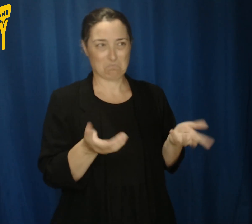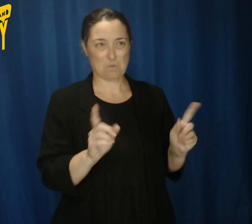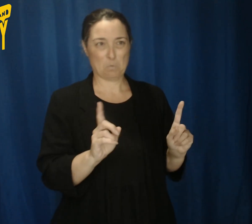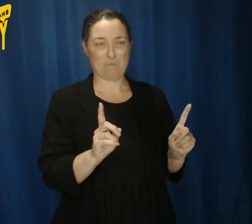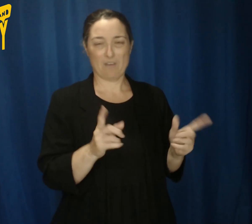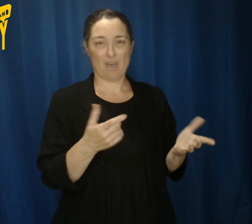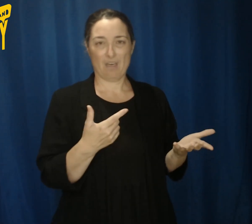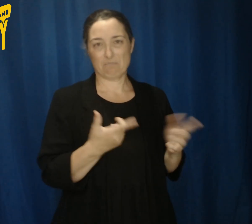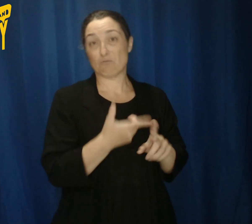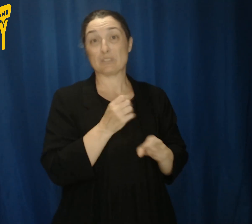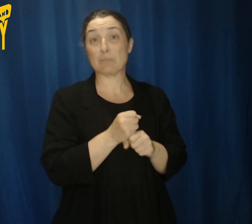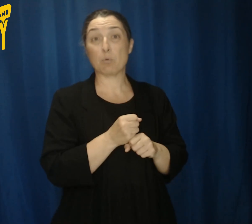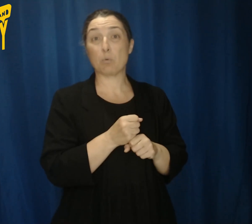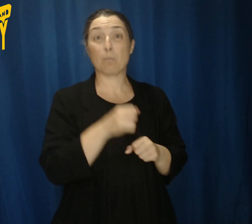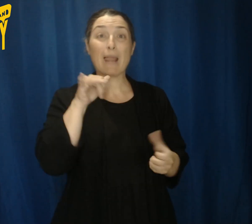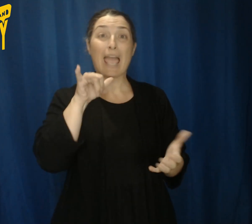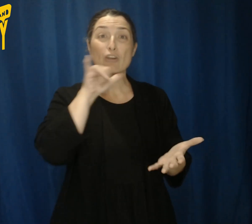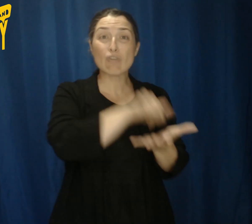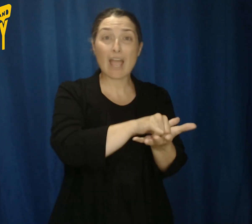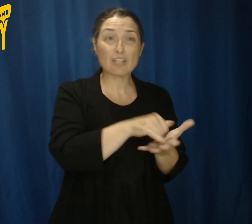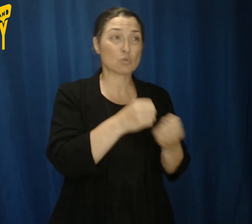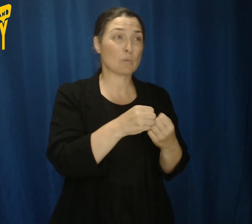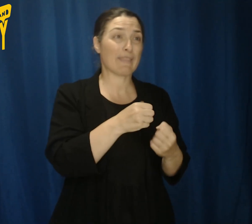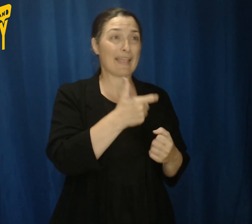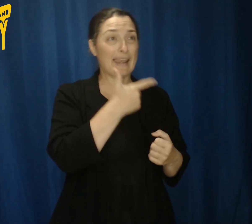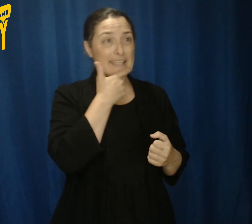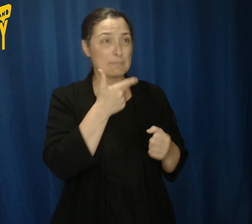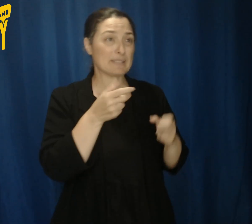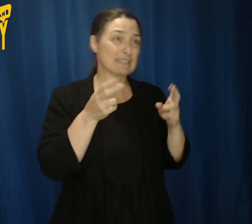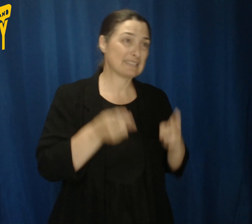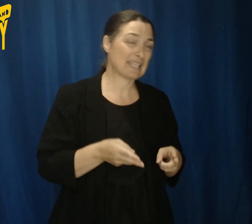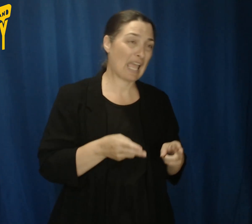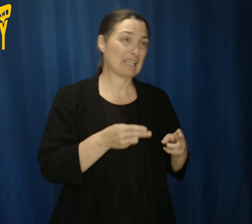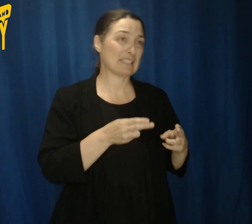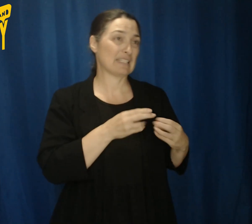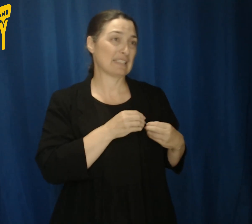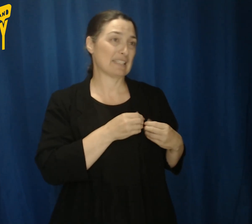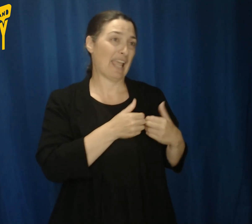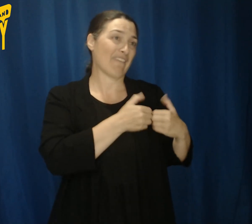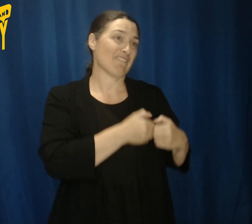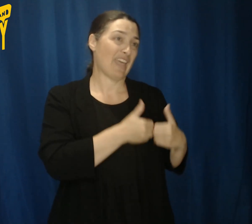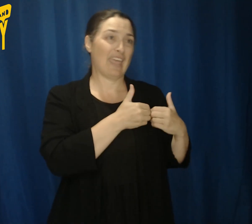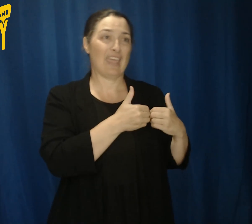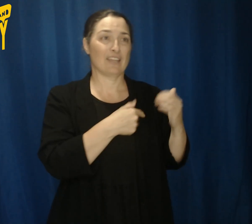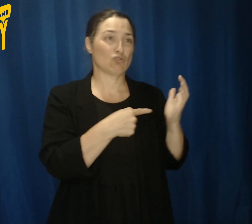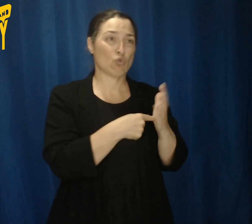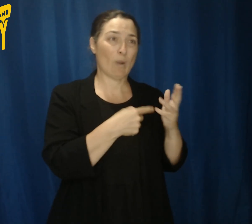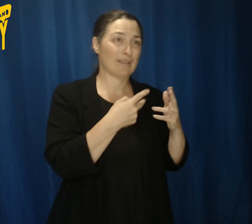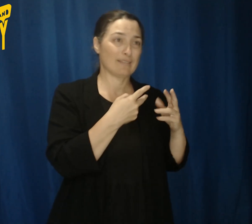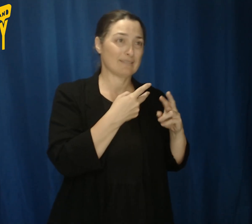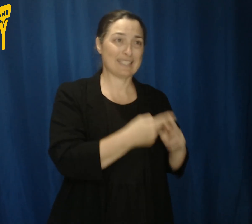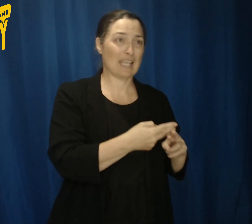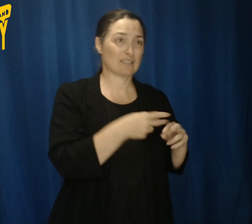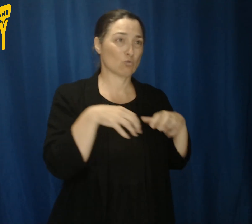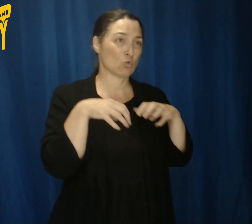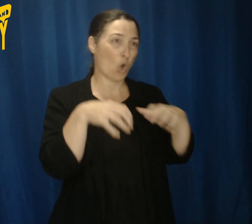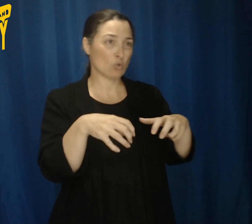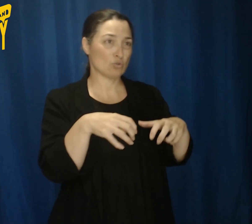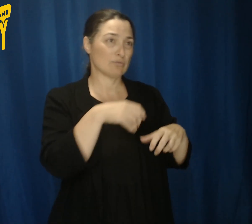the lesbian, dead, love affair, ghosts, toilet, sex person sitting next to someone turning into a bird with a